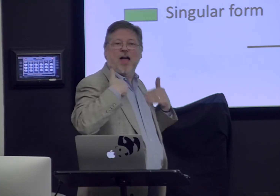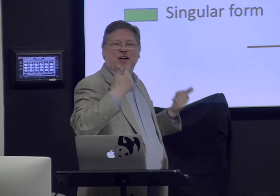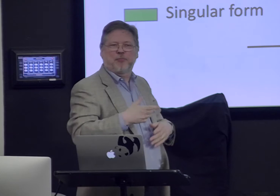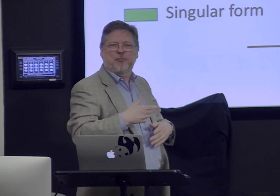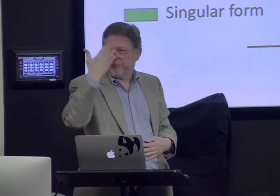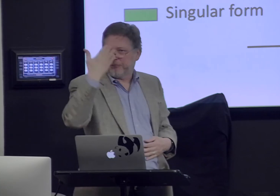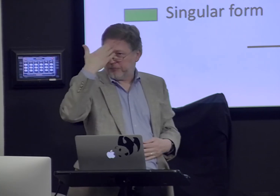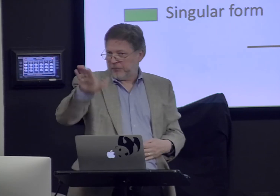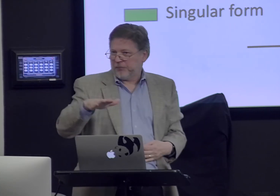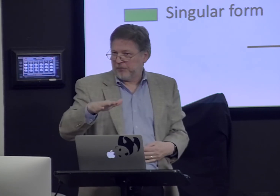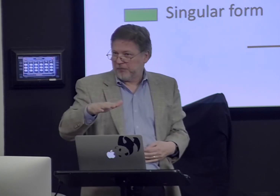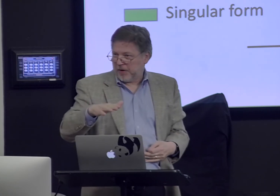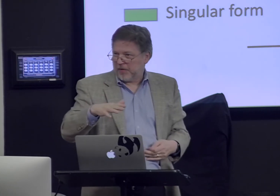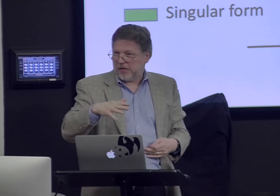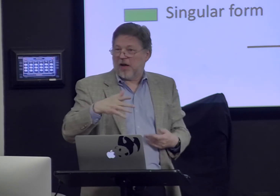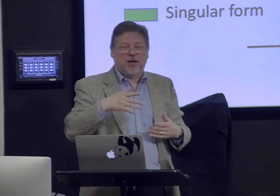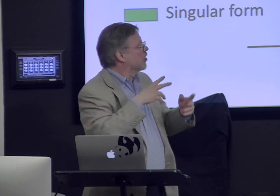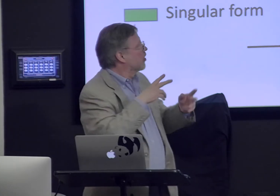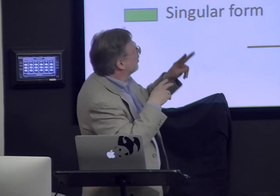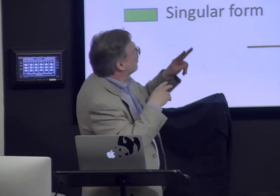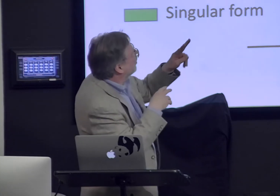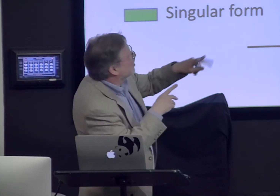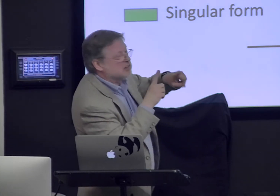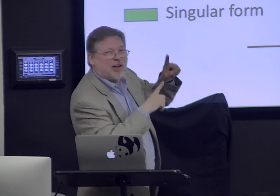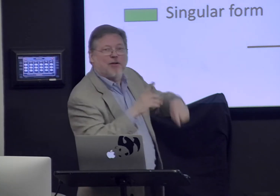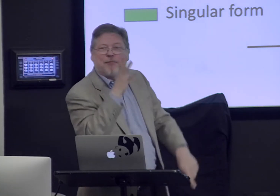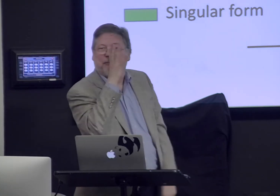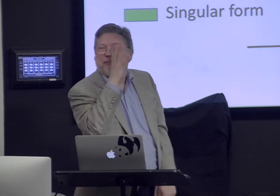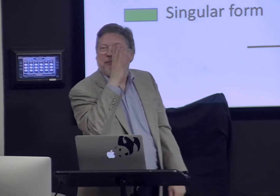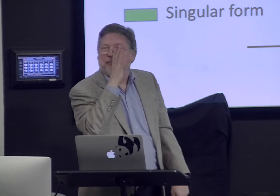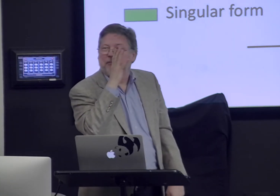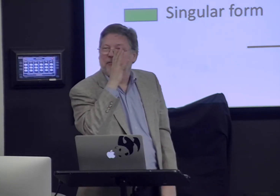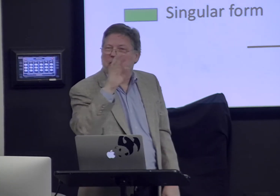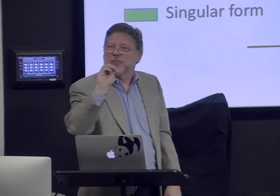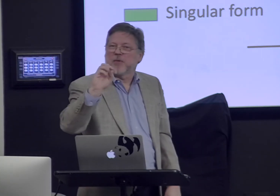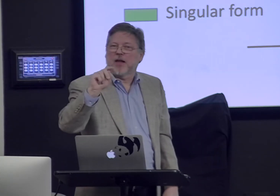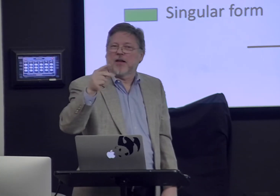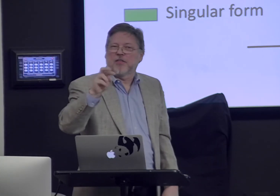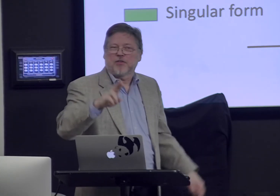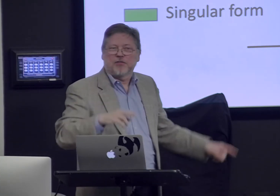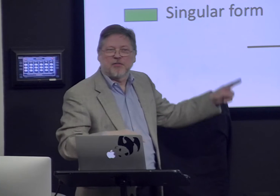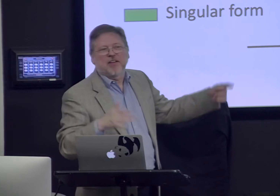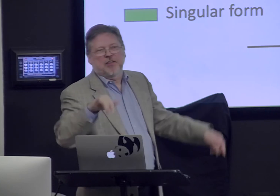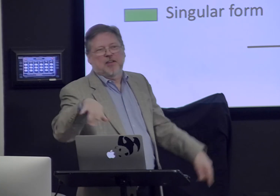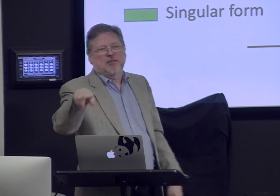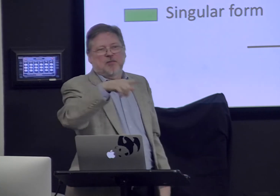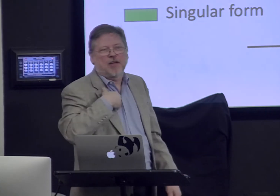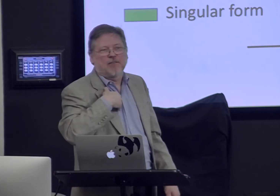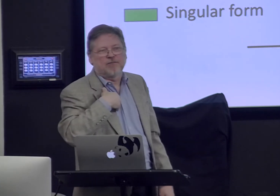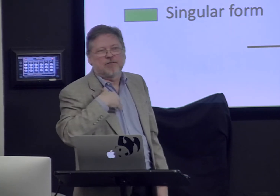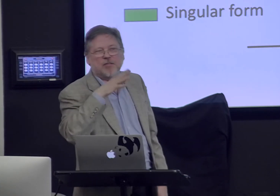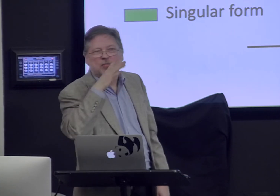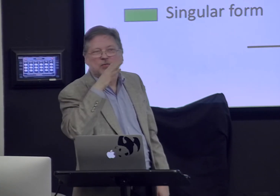This was documented in the Michaels book, which was published in 1923. This form